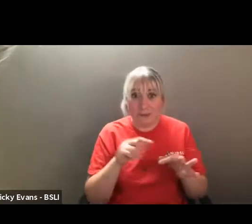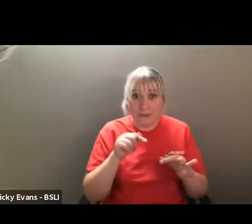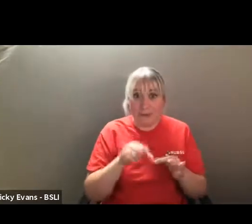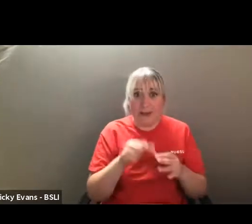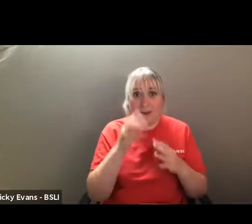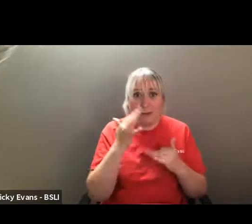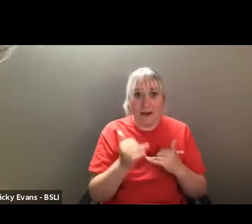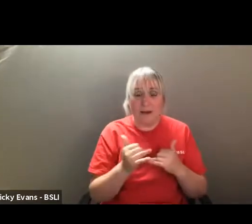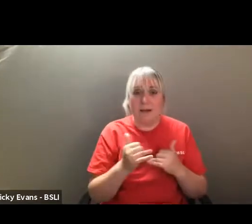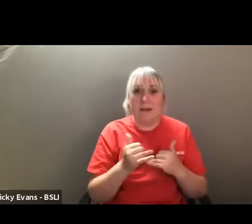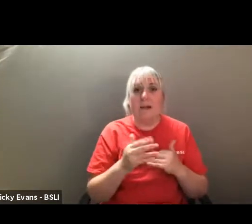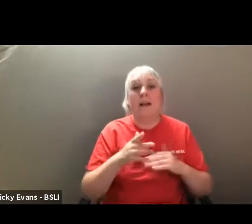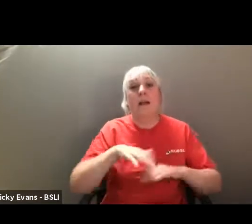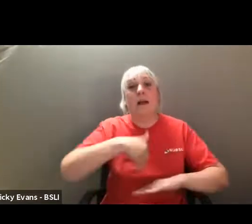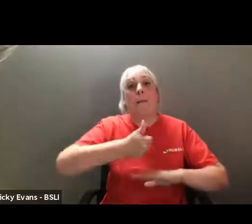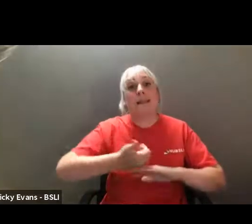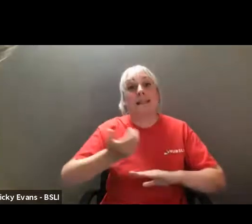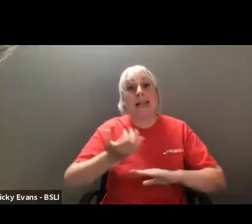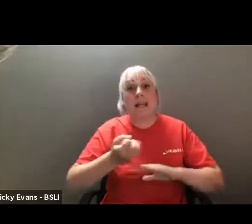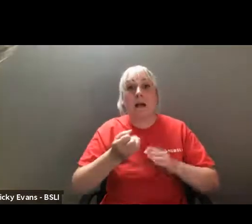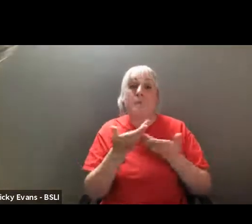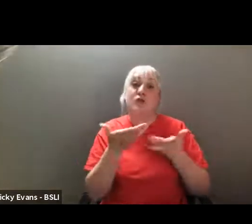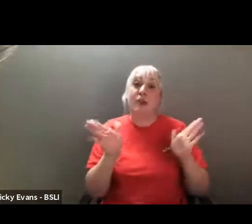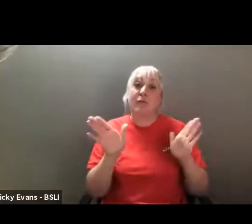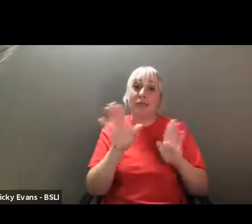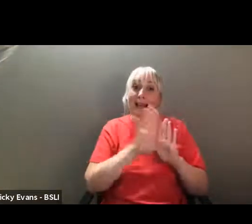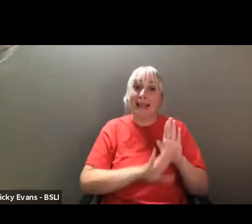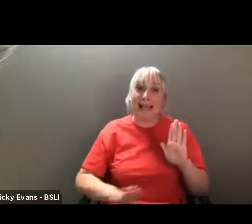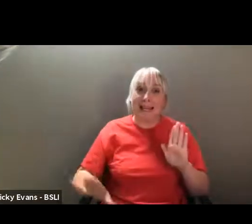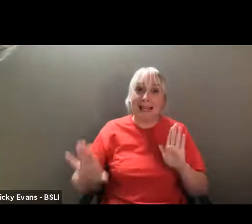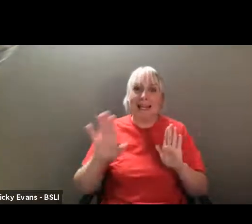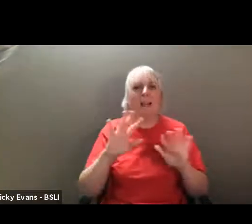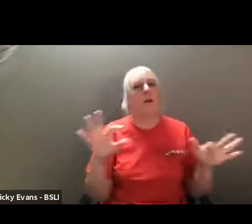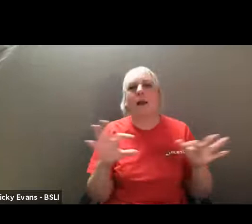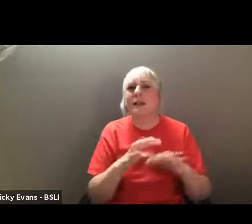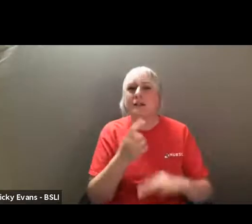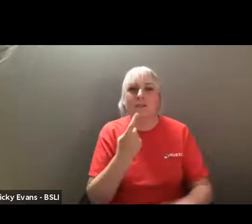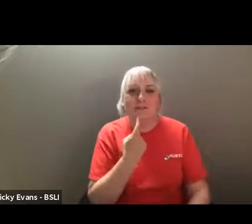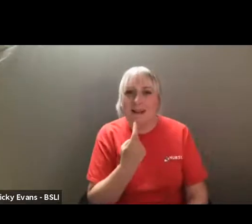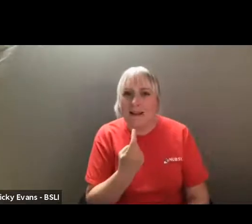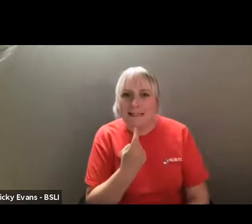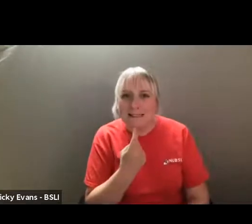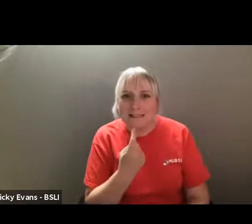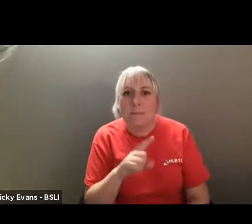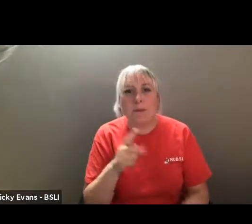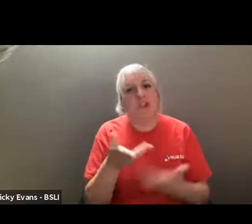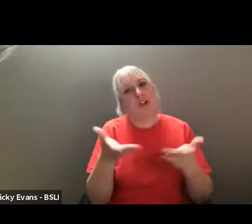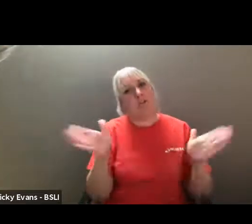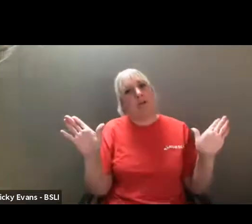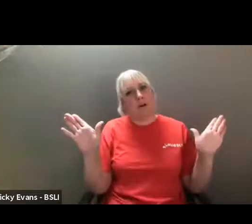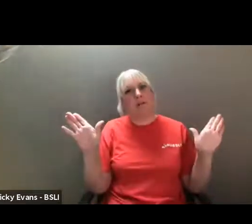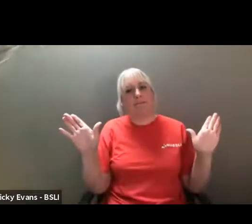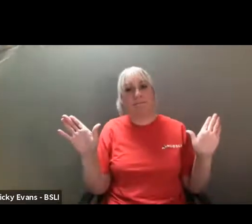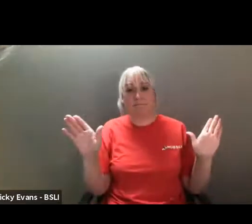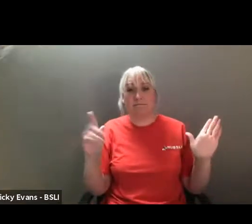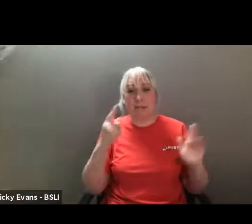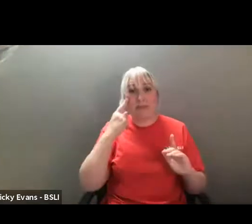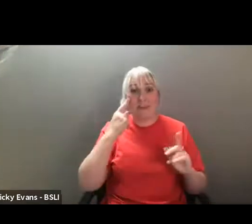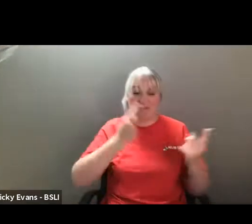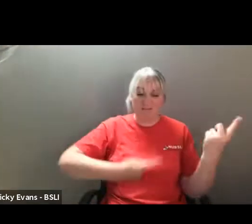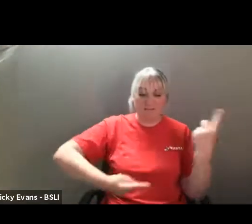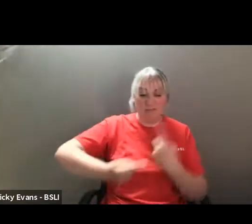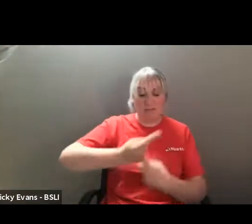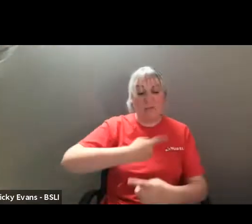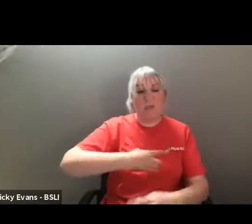about basic income more generally, which is maybe not about the Finnish situation. I think the question you have to ask